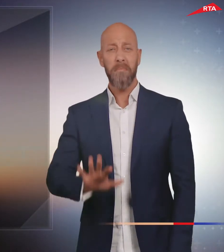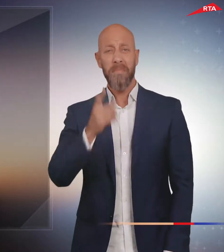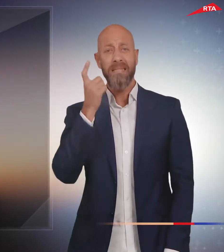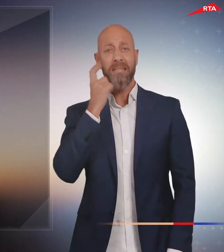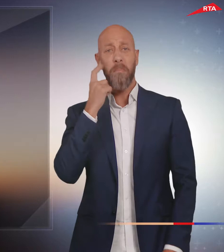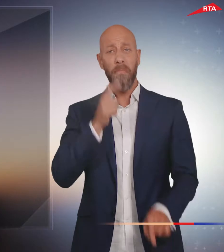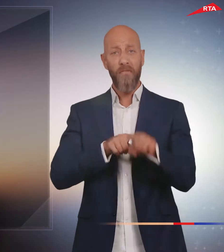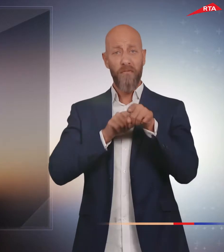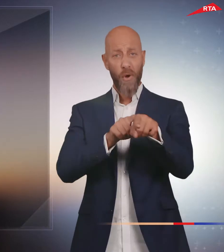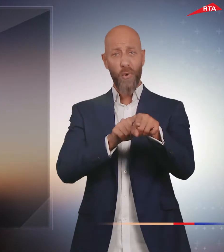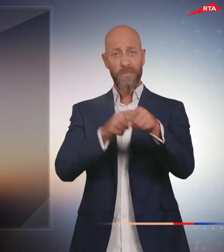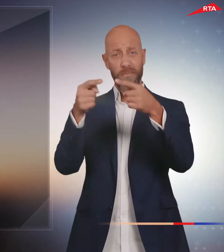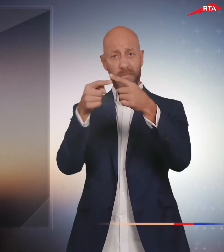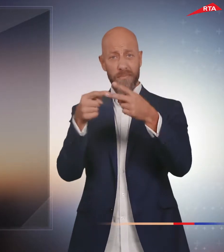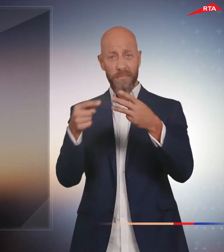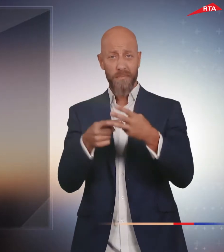Simply follow these easy steps.